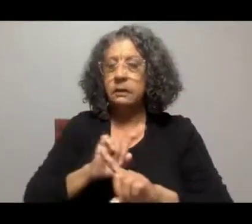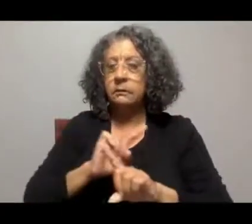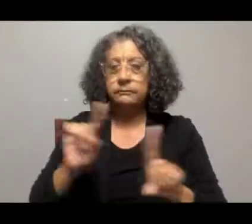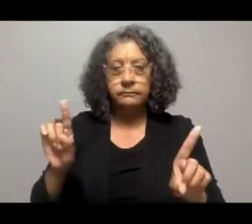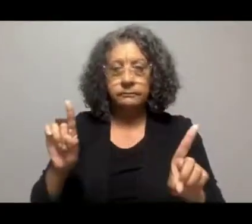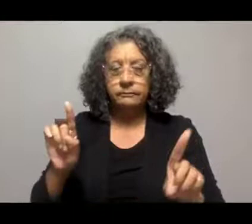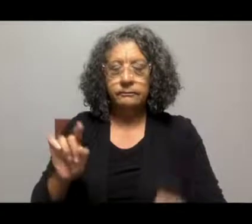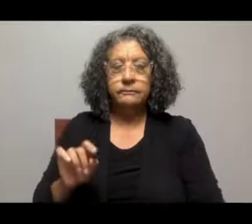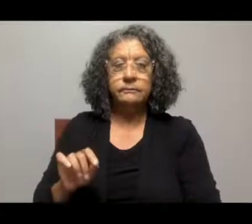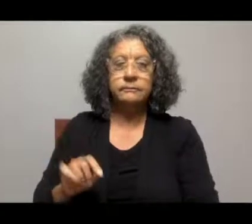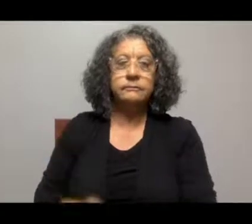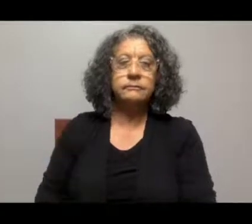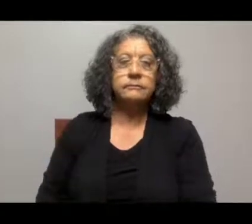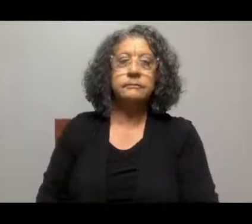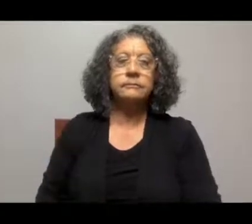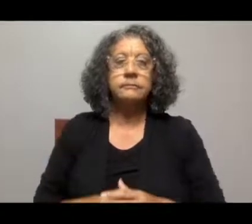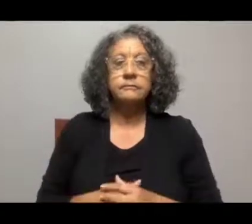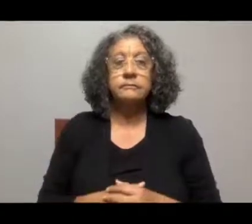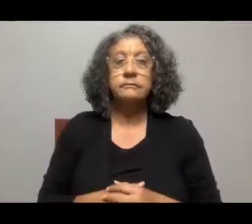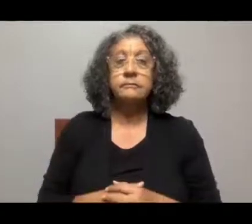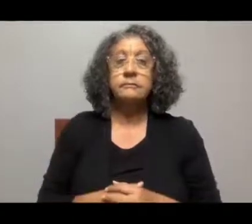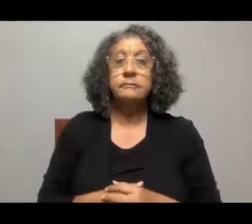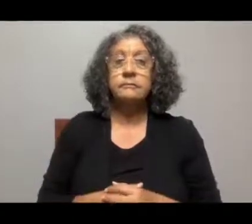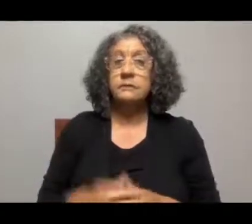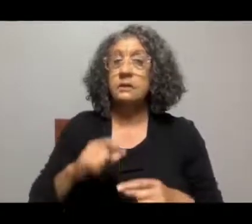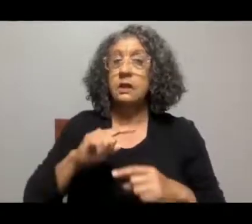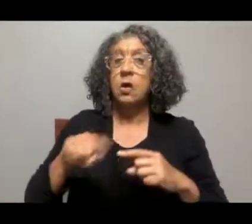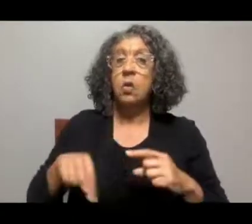not to ask that right away.